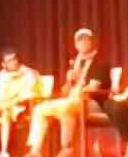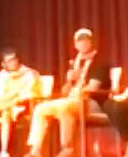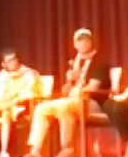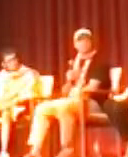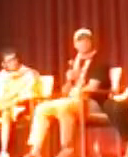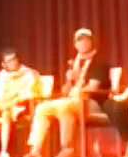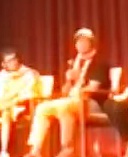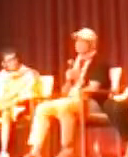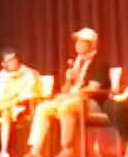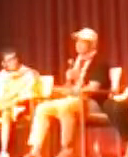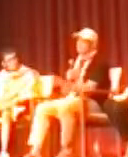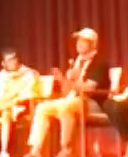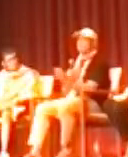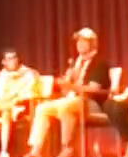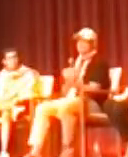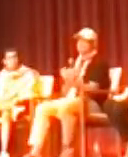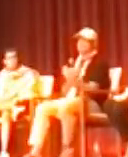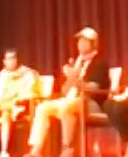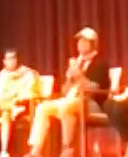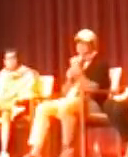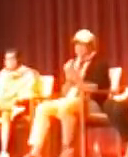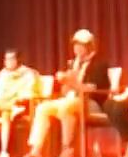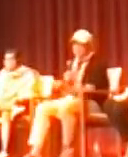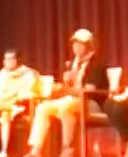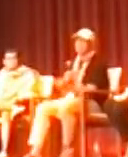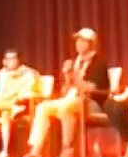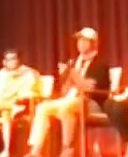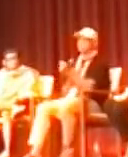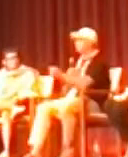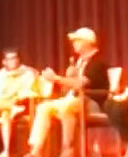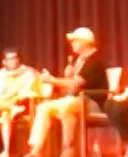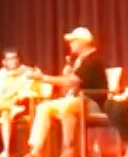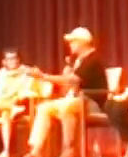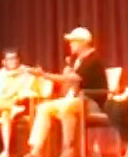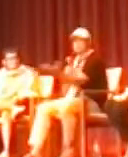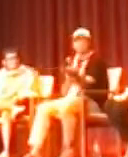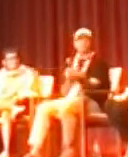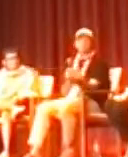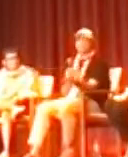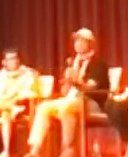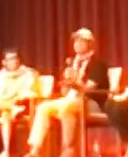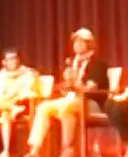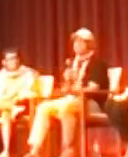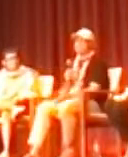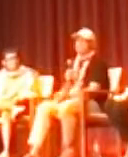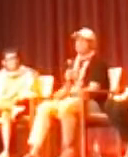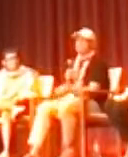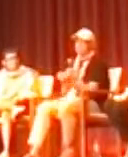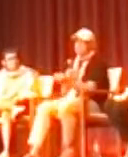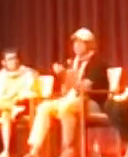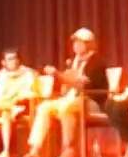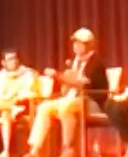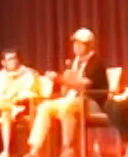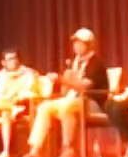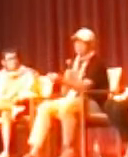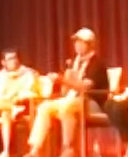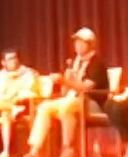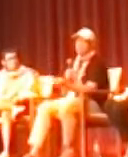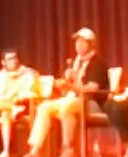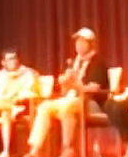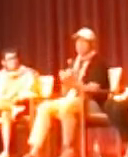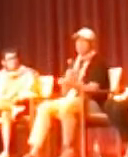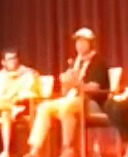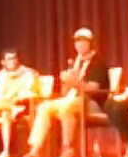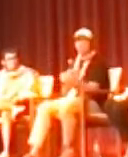went shopping. They really, that was one thing I really understood. Once we, and I'm sure you all know it when we're successful, once we get